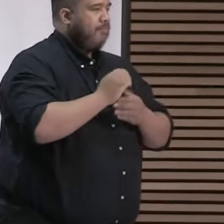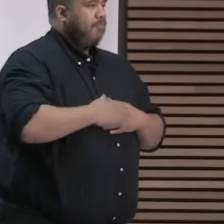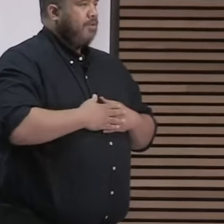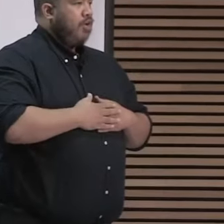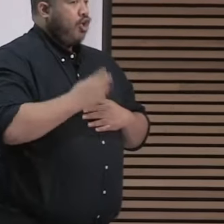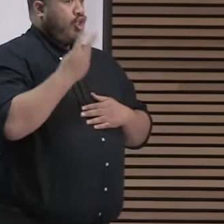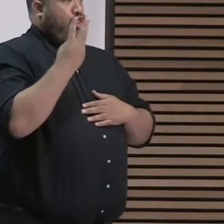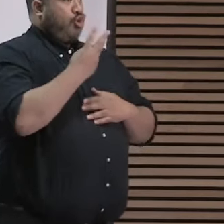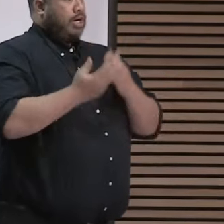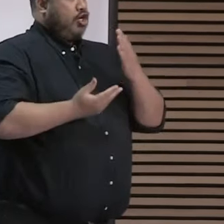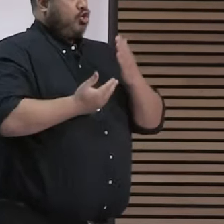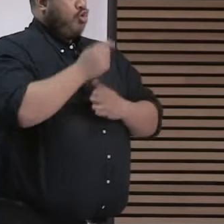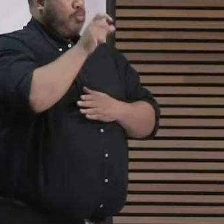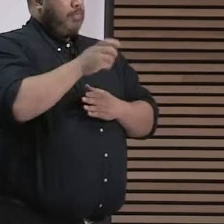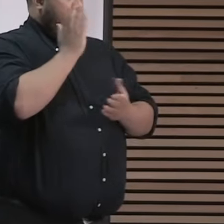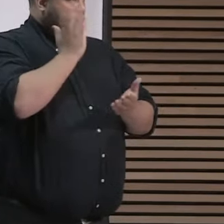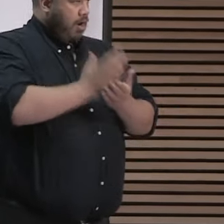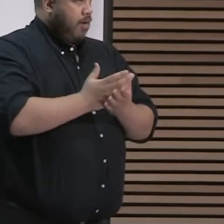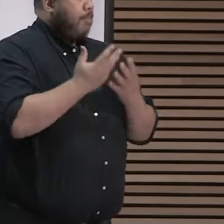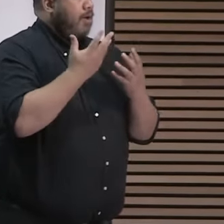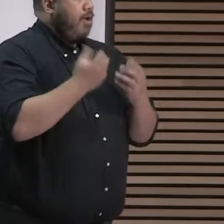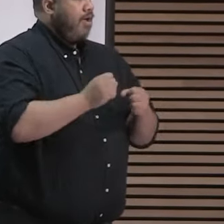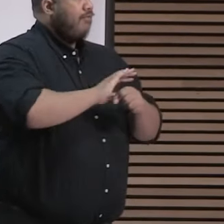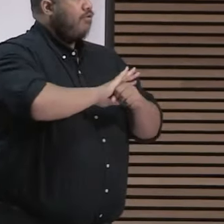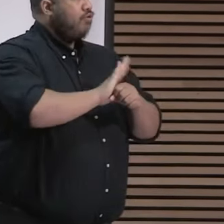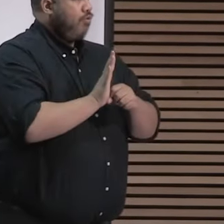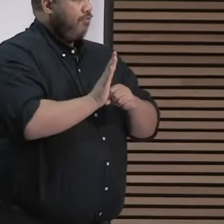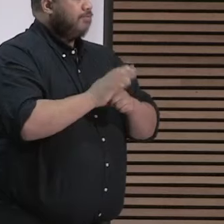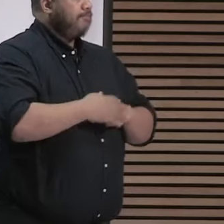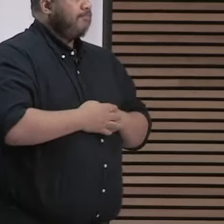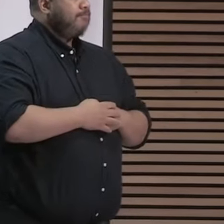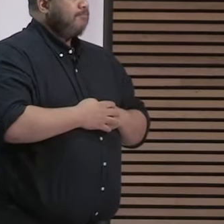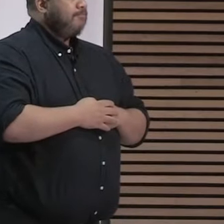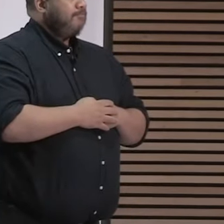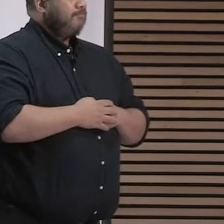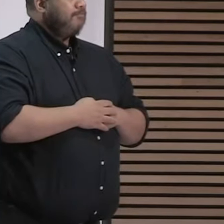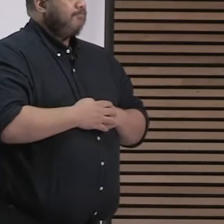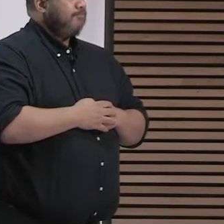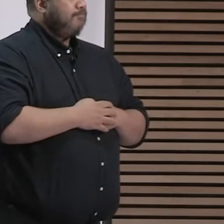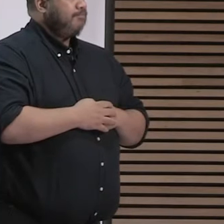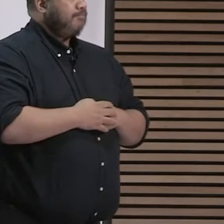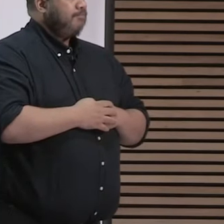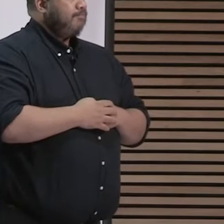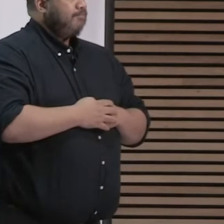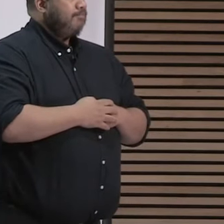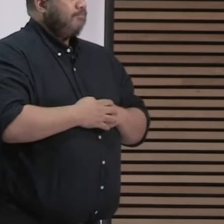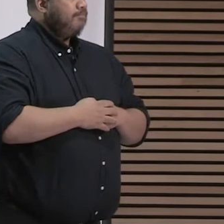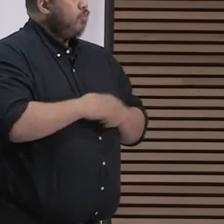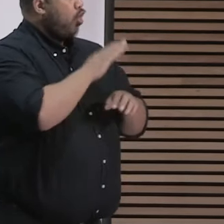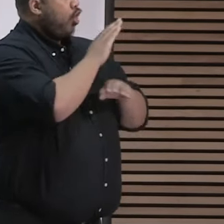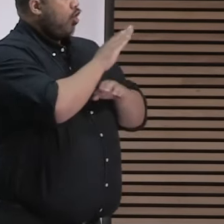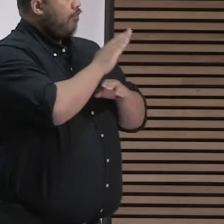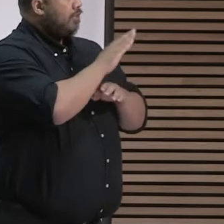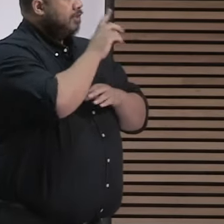new confirmed cases of COVID-19 to report in the community today, and there are no new cases of people returned from overseas